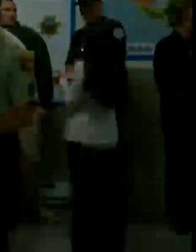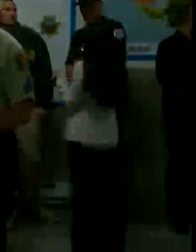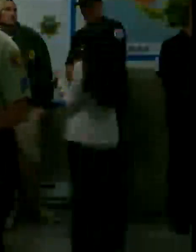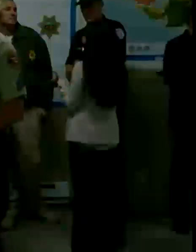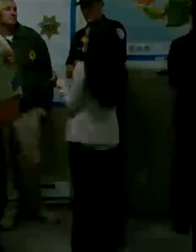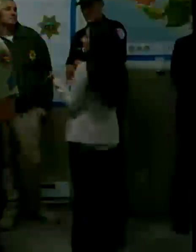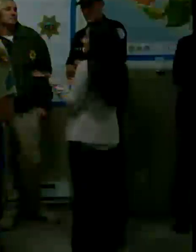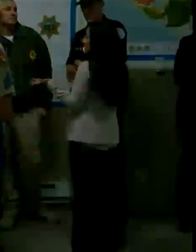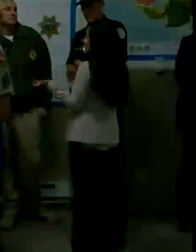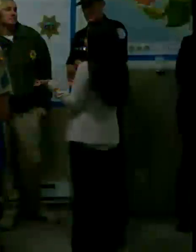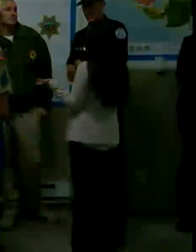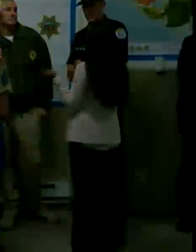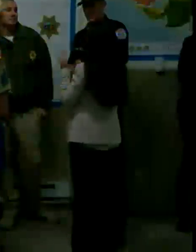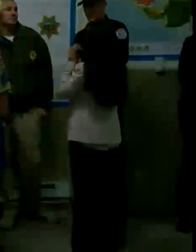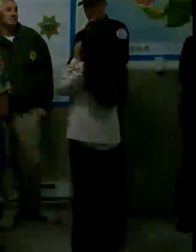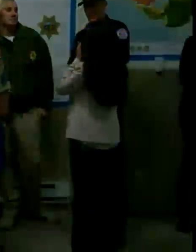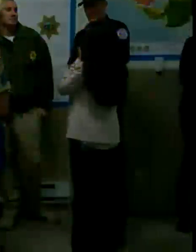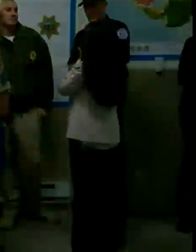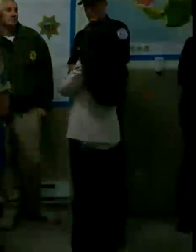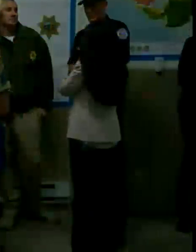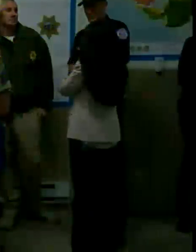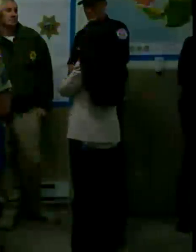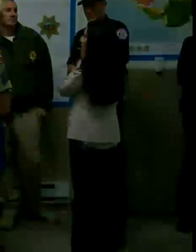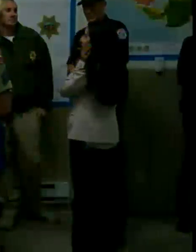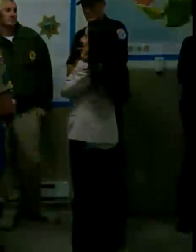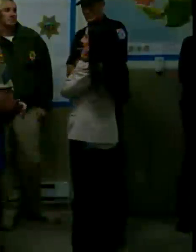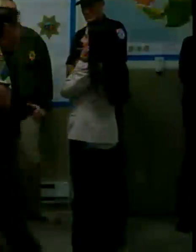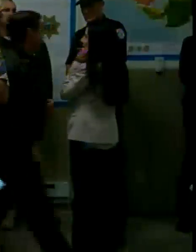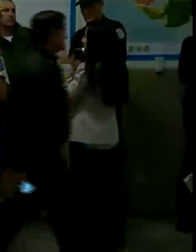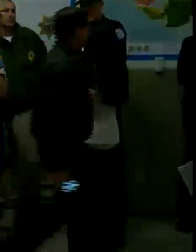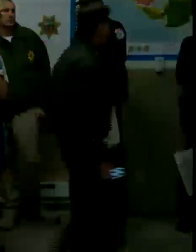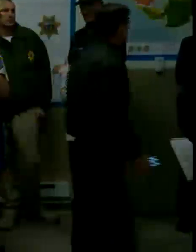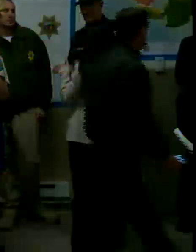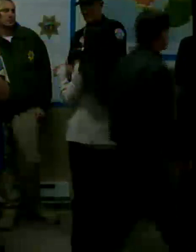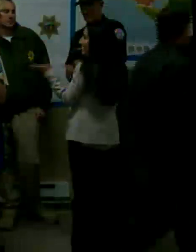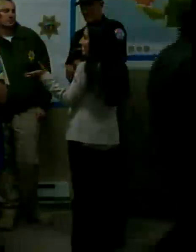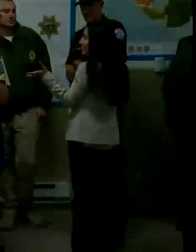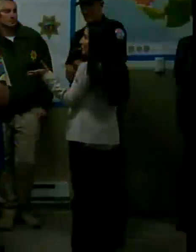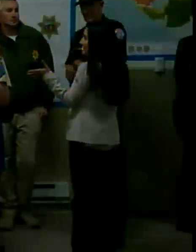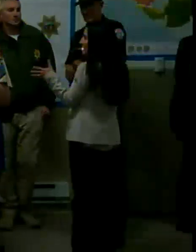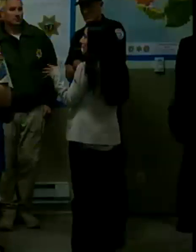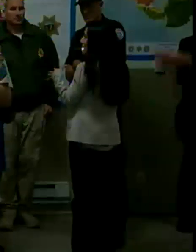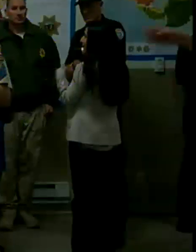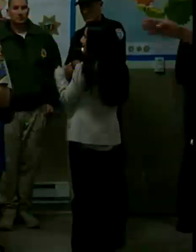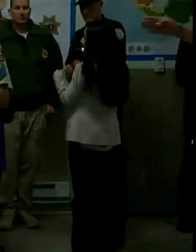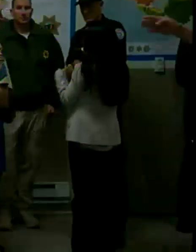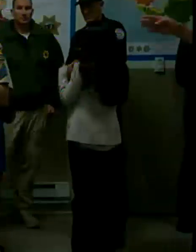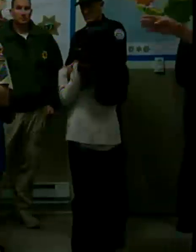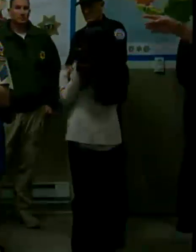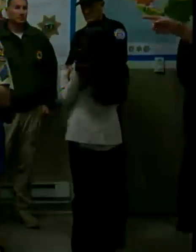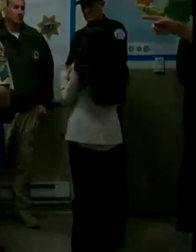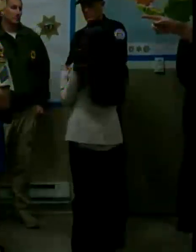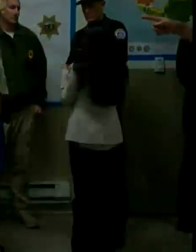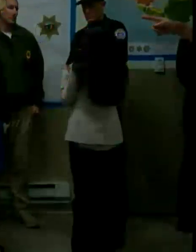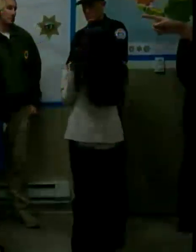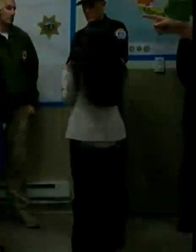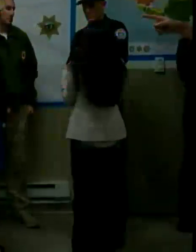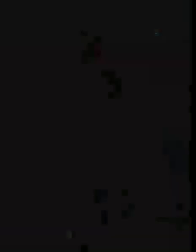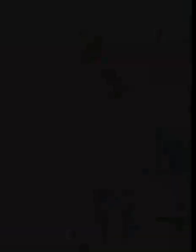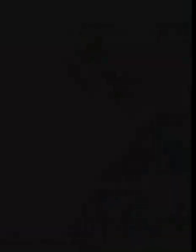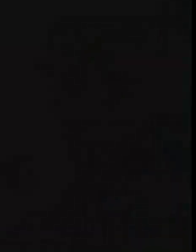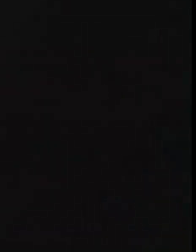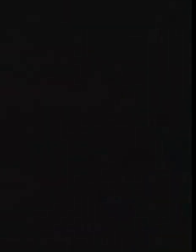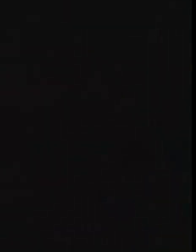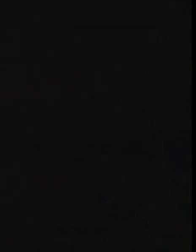there's no at night, if there's no PIO here, on the top of the fact sheet